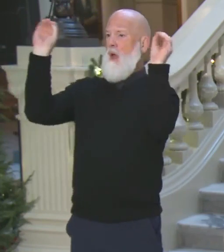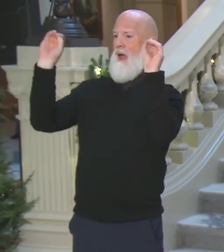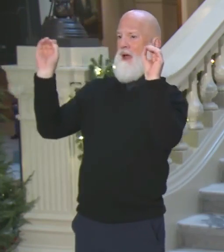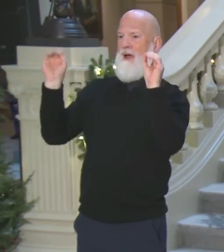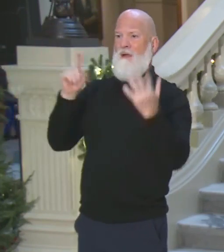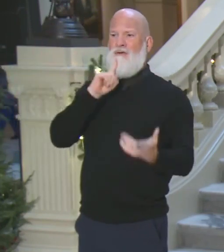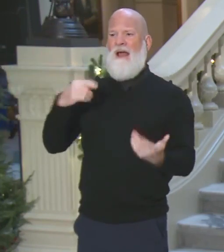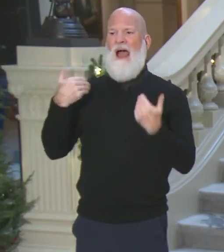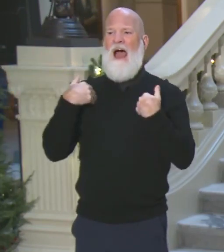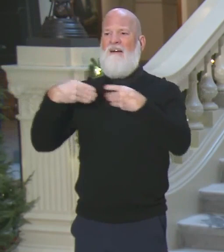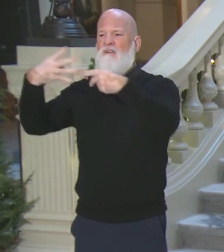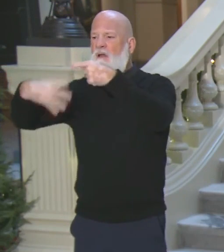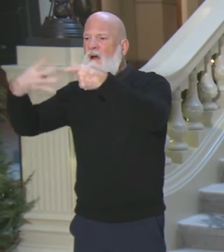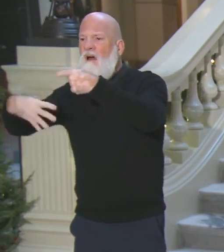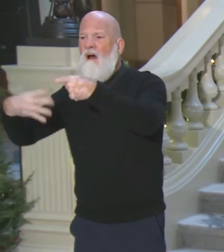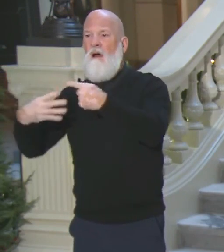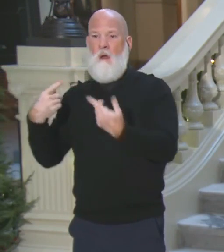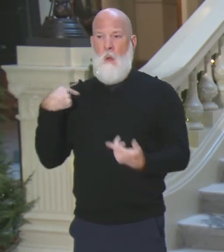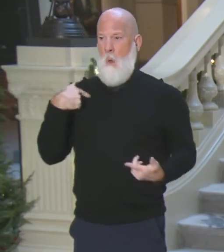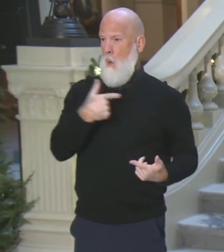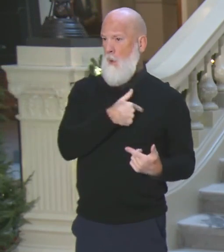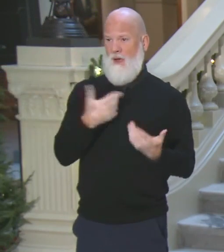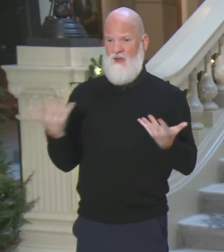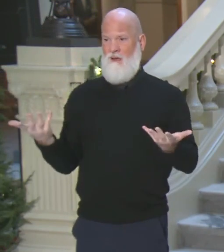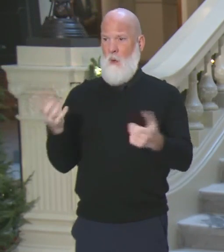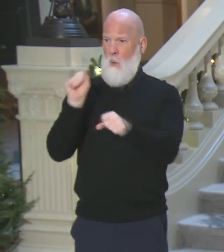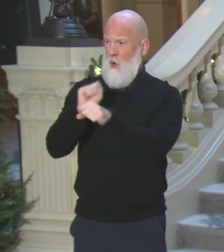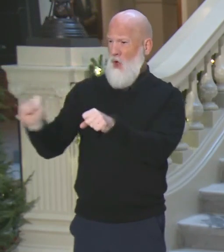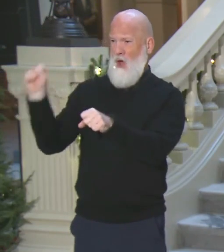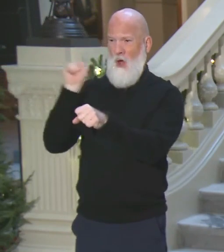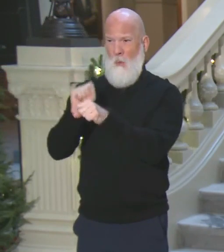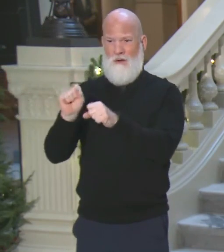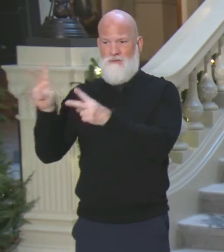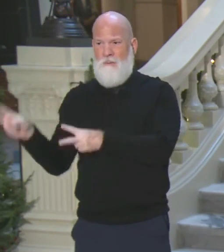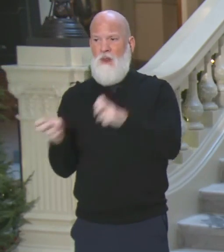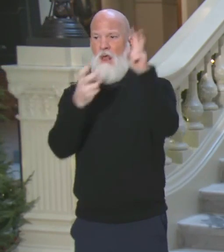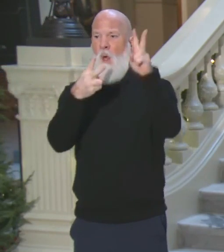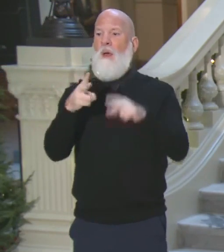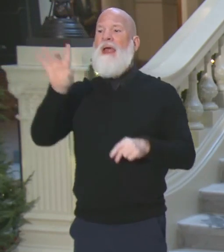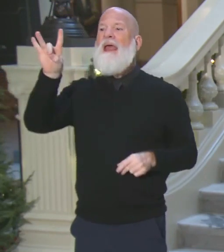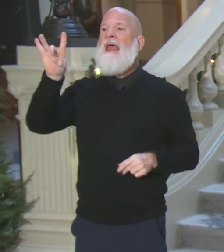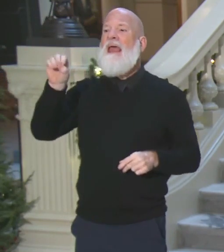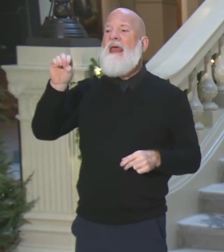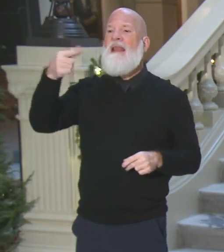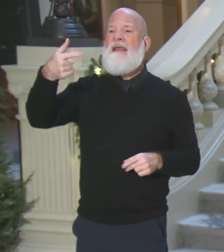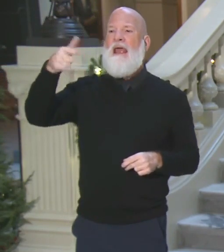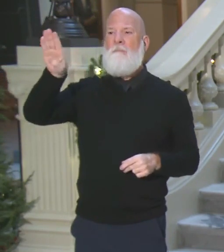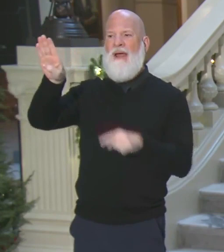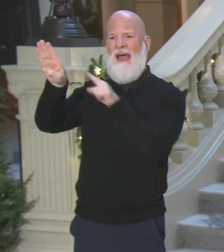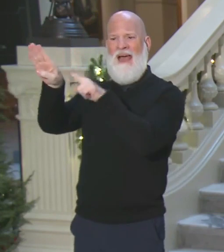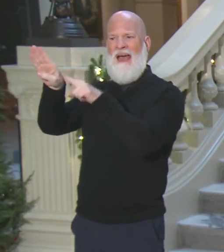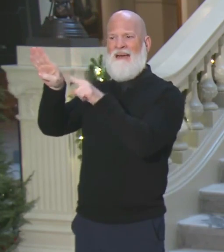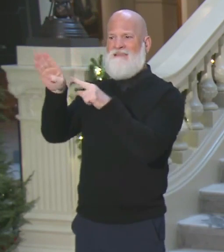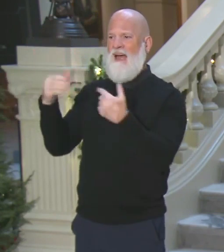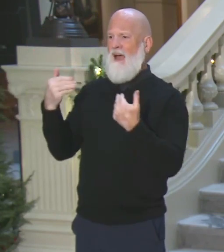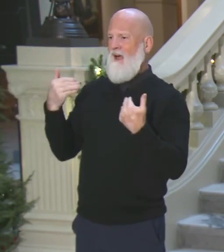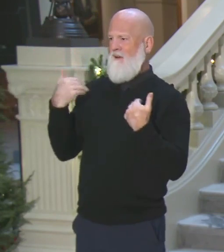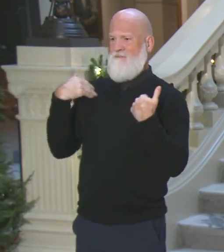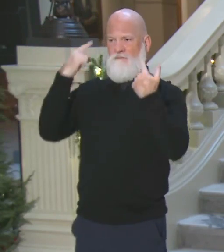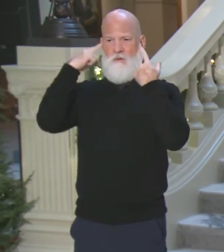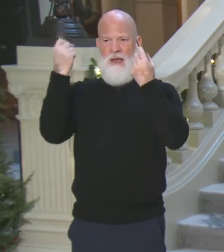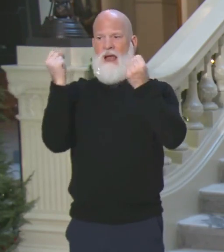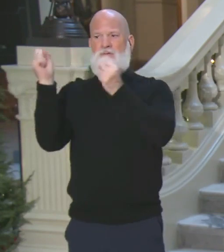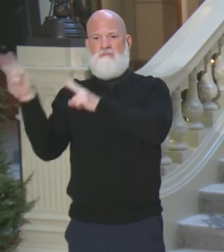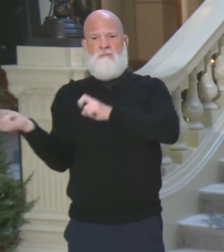we're working on this video tape online, but it's 80 gigabytes. And we don't really have a tool to let you all run through it. All right, we're trying to figure that out right now. So we got it